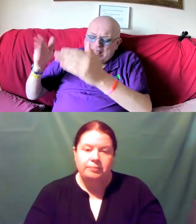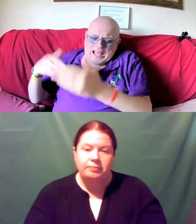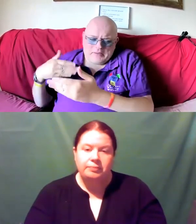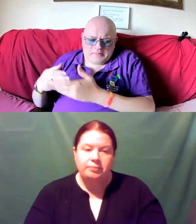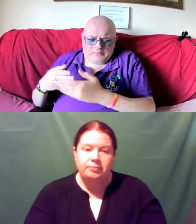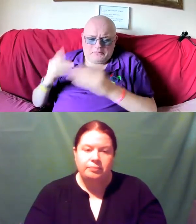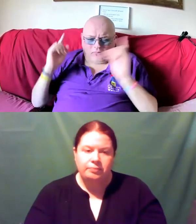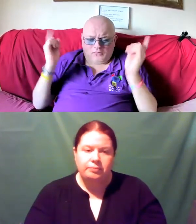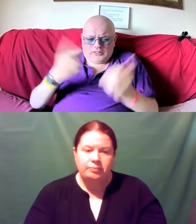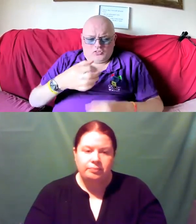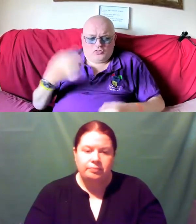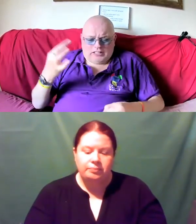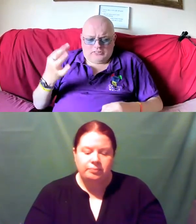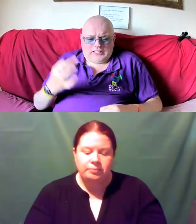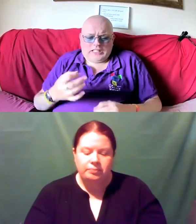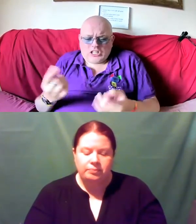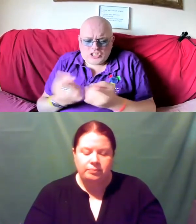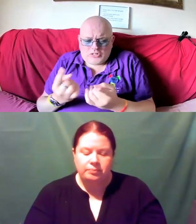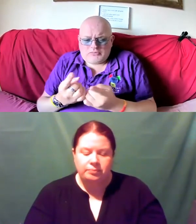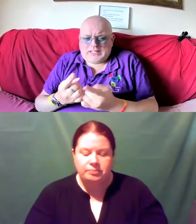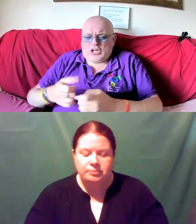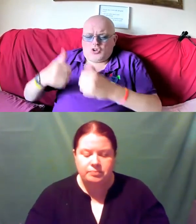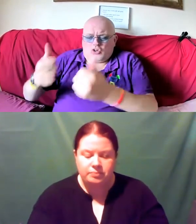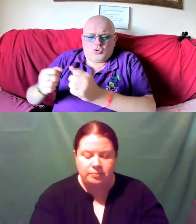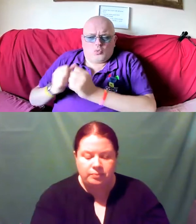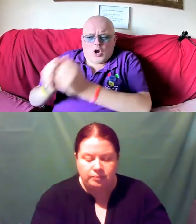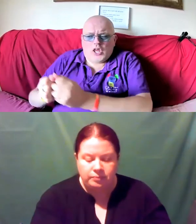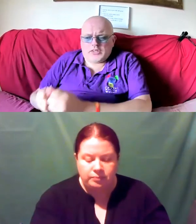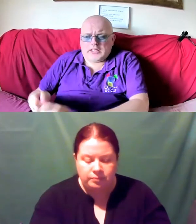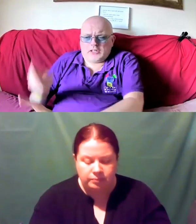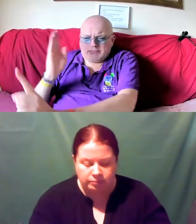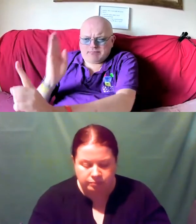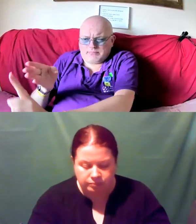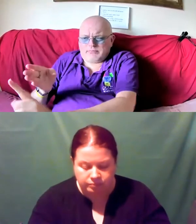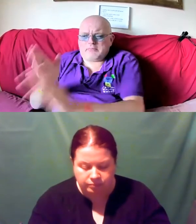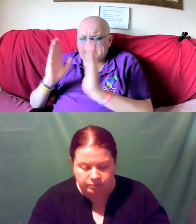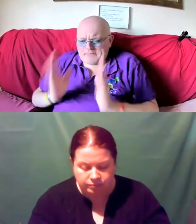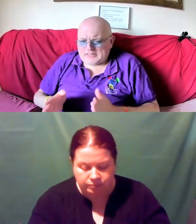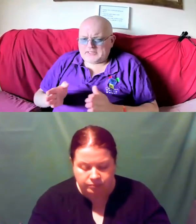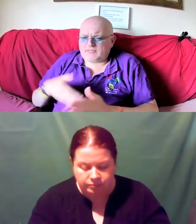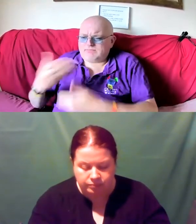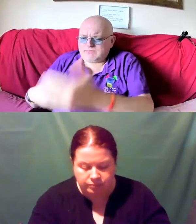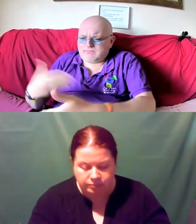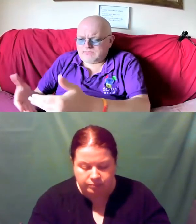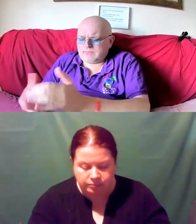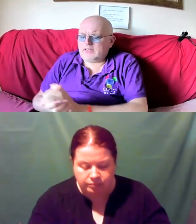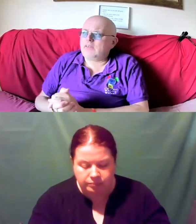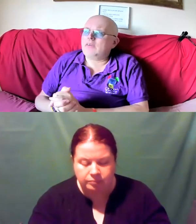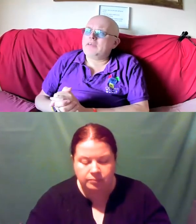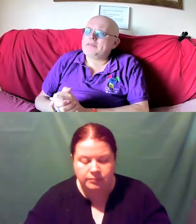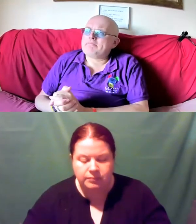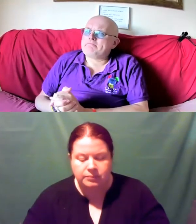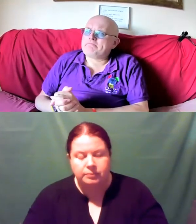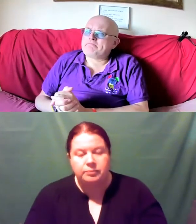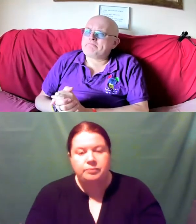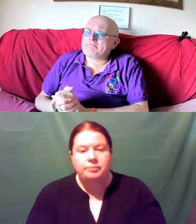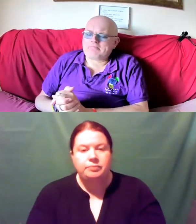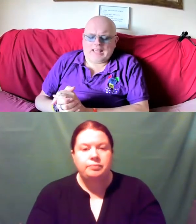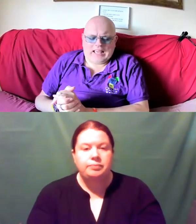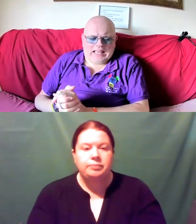have to pick something good and worthy and get on with it. And I hadn't kind of